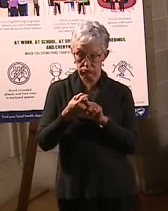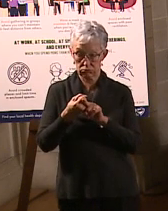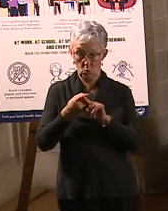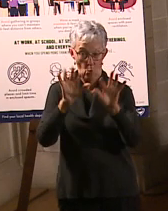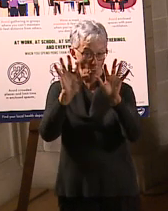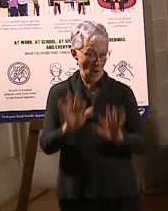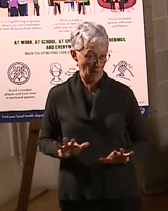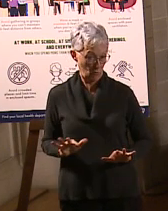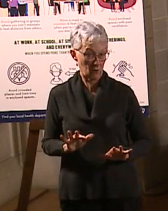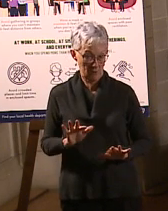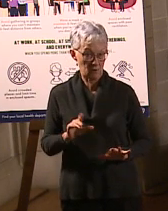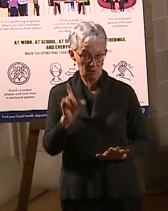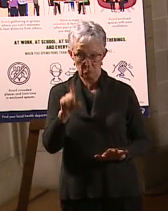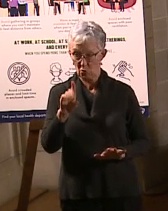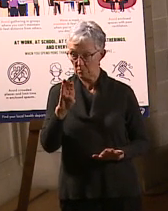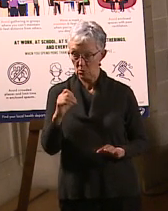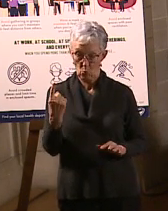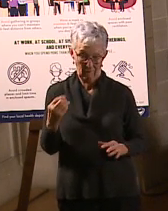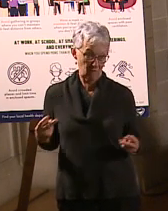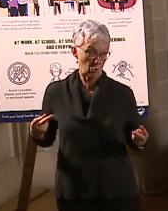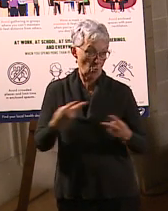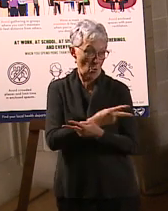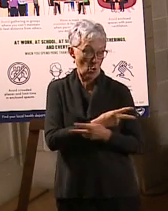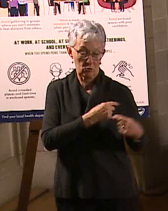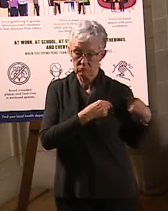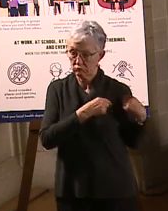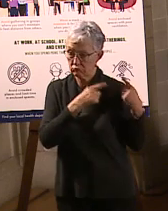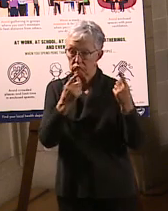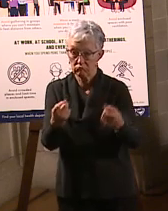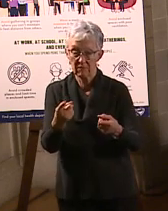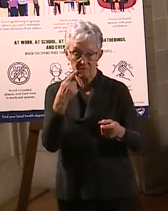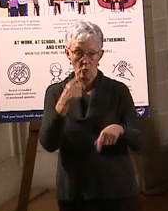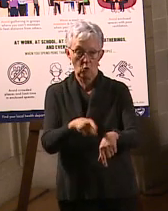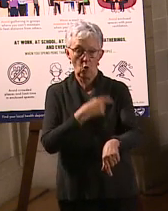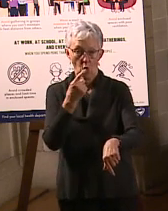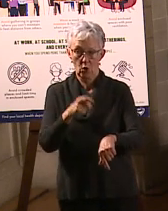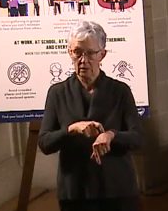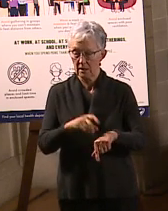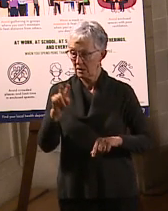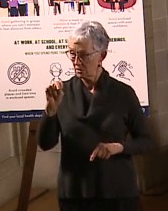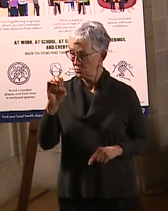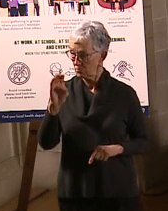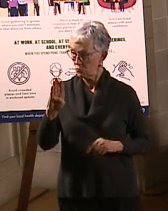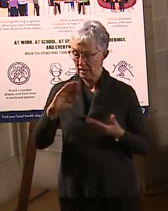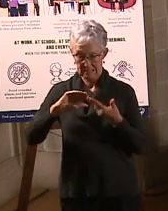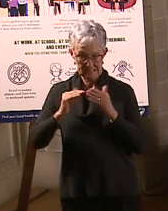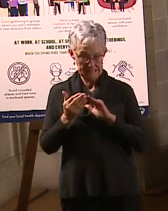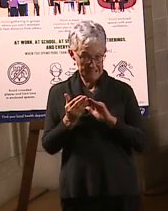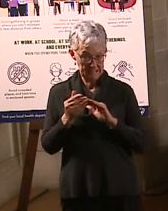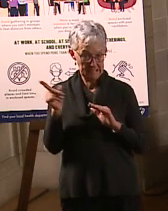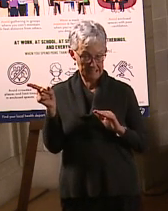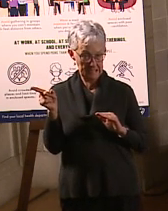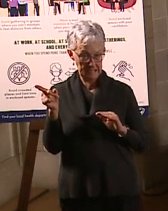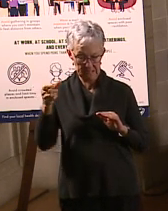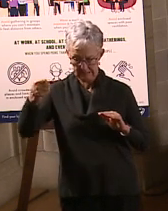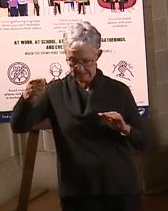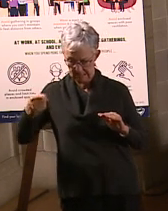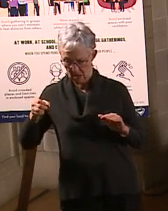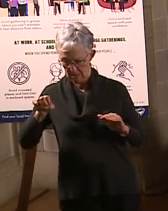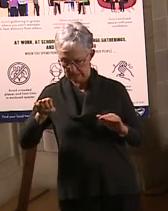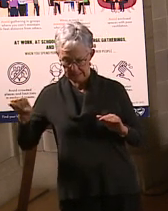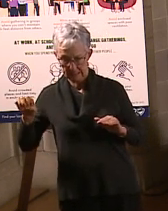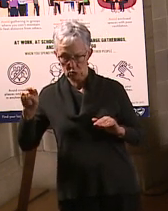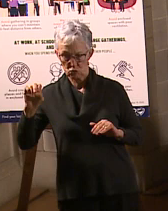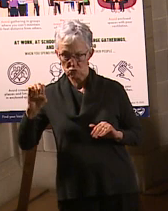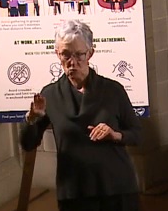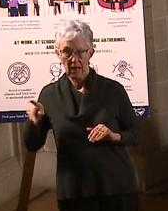metro area of Omaha. So this is a big deal. And I think you were saying Nebraska City may particularly get hit hard with this. So if you're in Nebraska City,